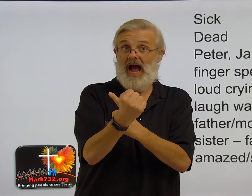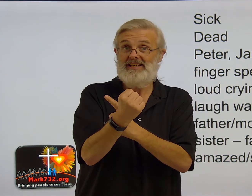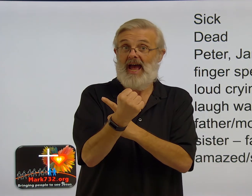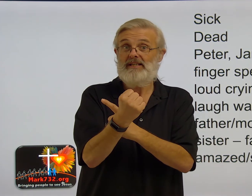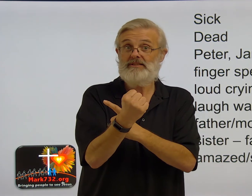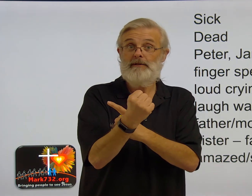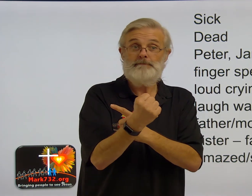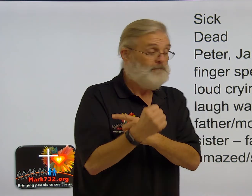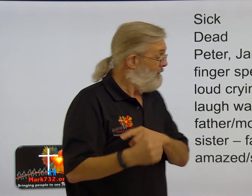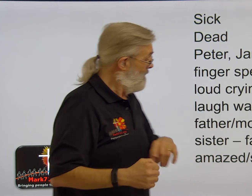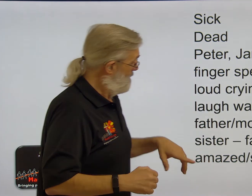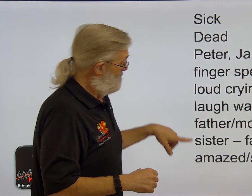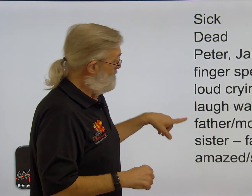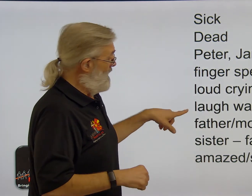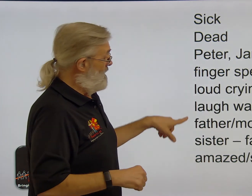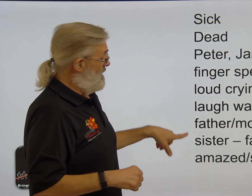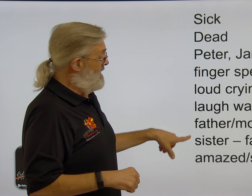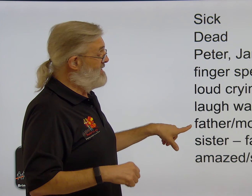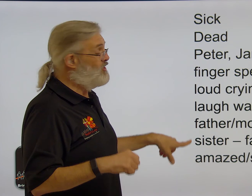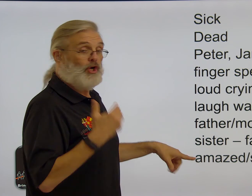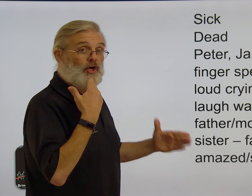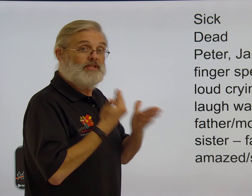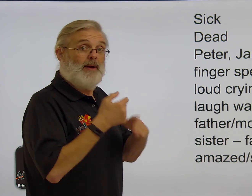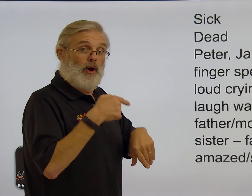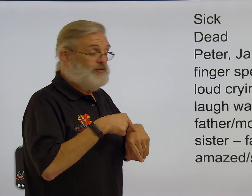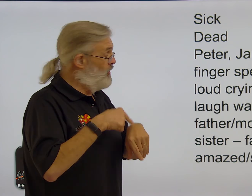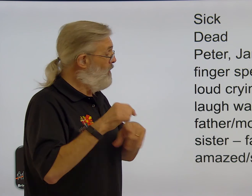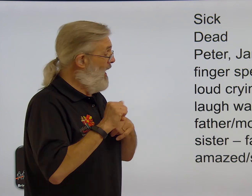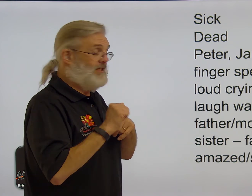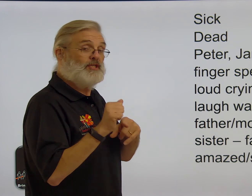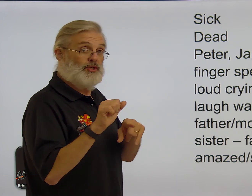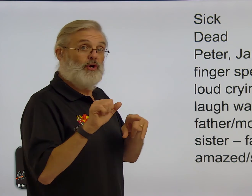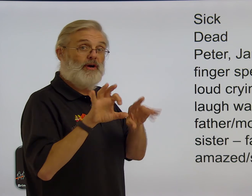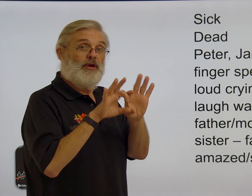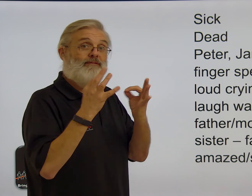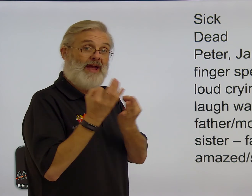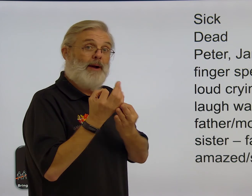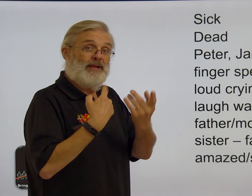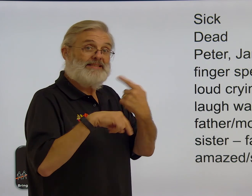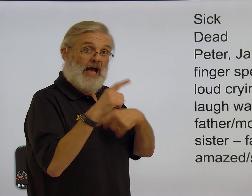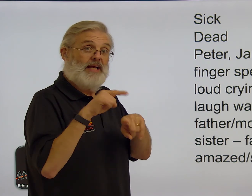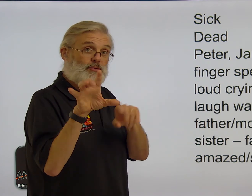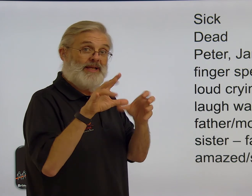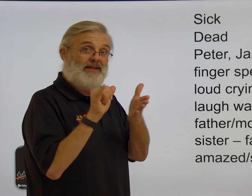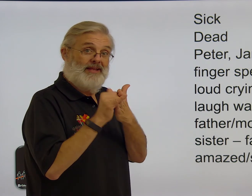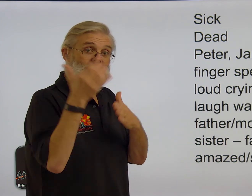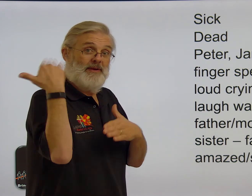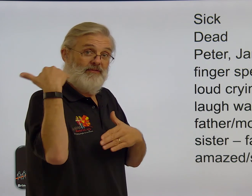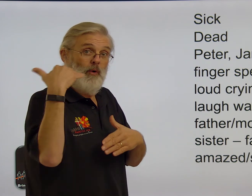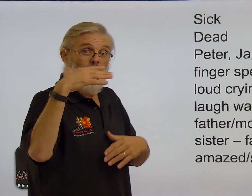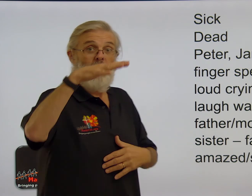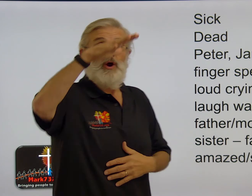context. This is a good time also to practice your family signs. We did these before, where you